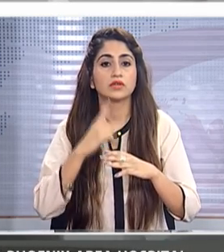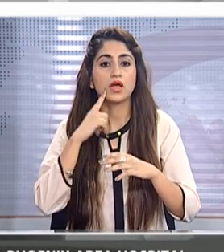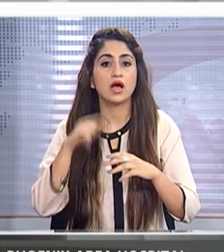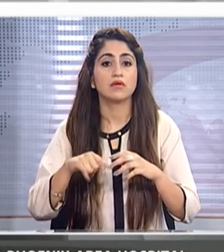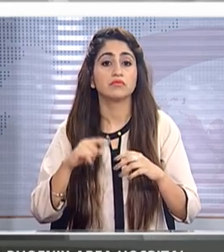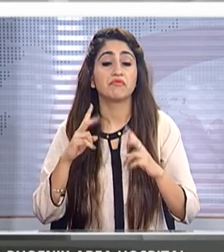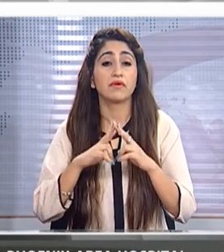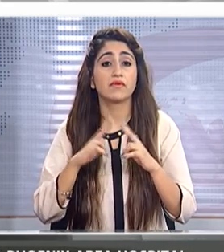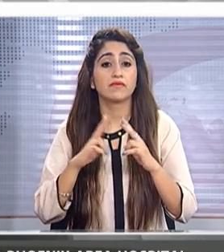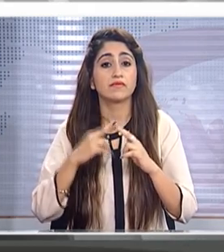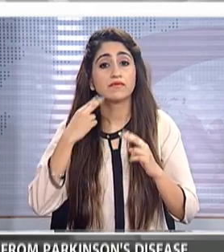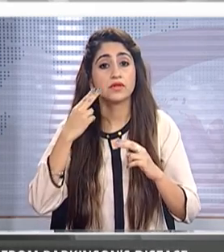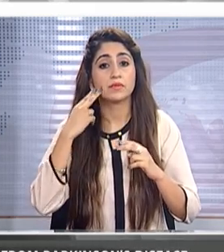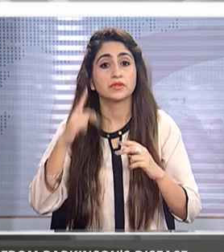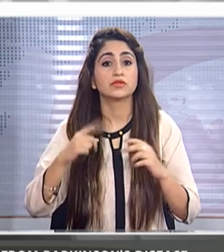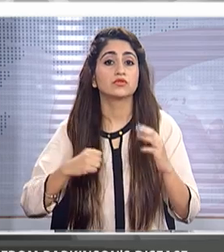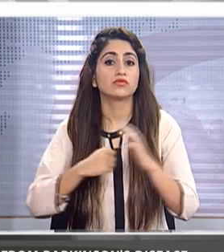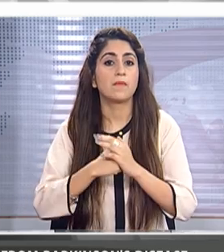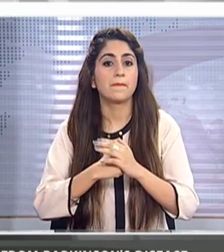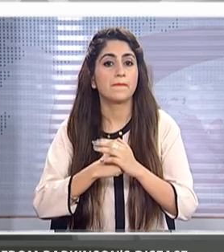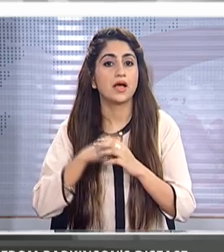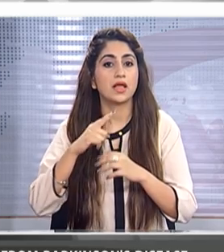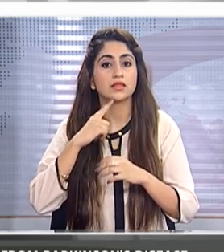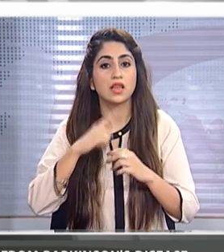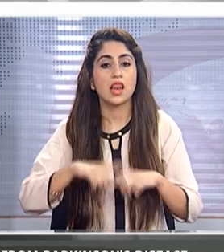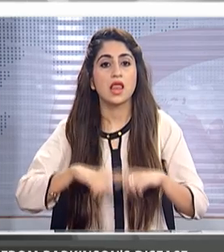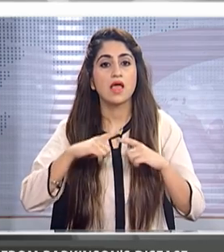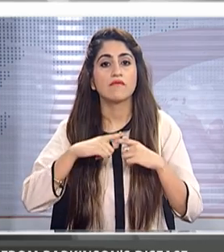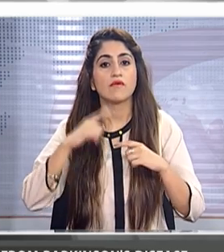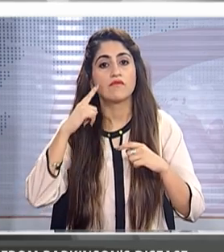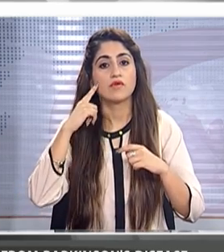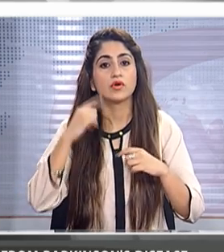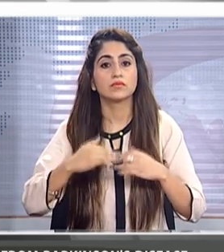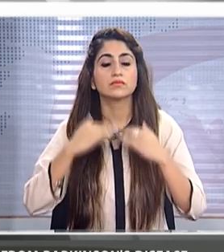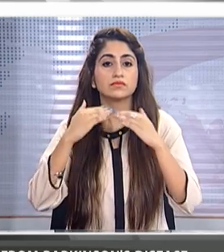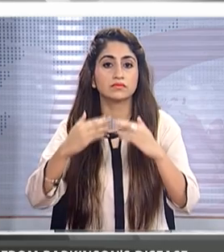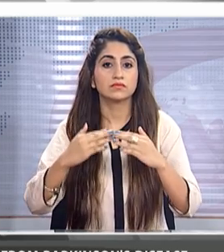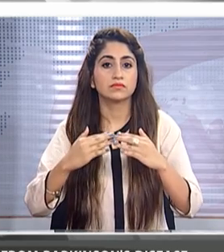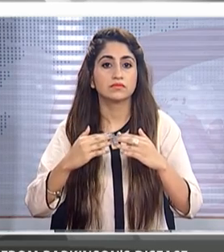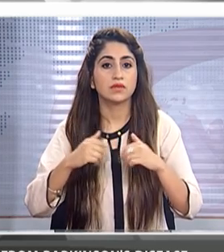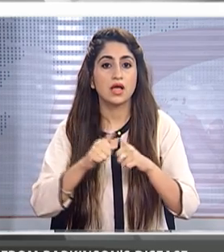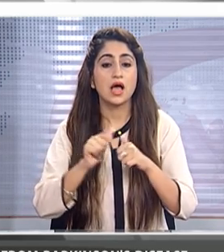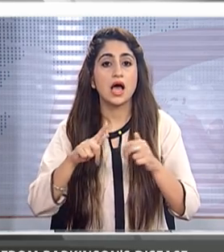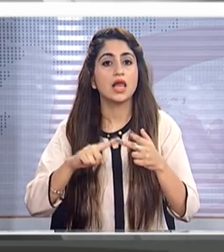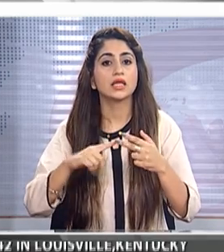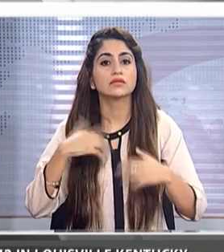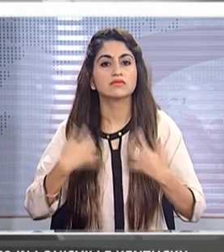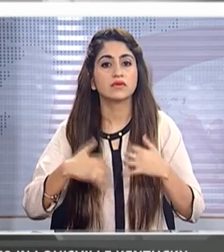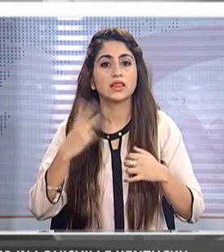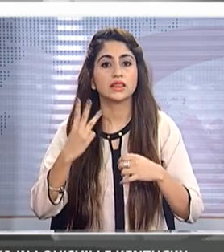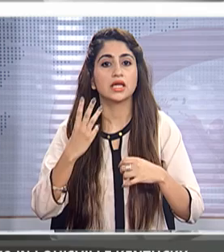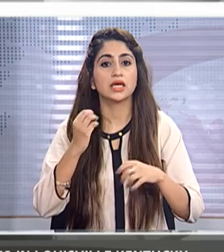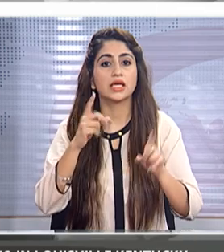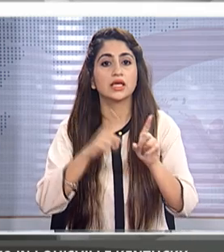had famously proclaimed himself the greatest and then spent a lifetime living up to the billing. Ali had suffered for